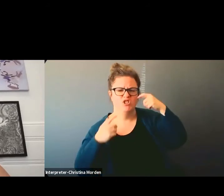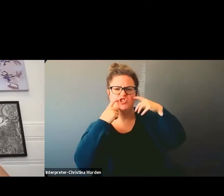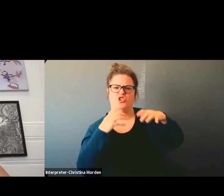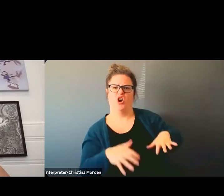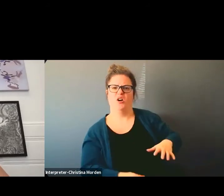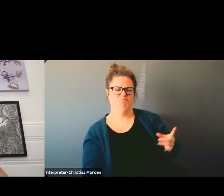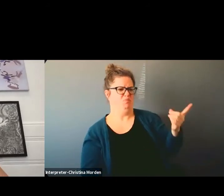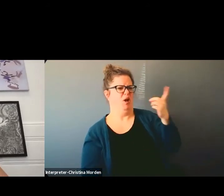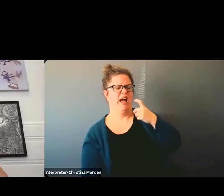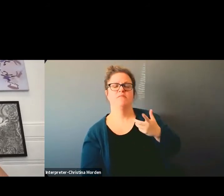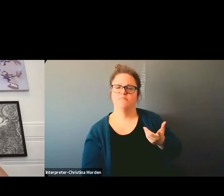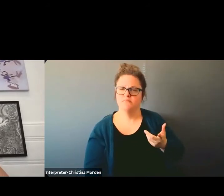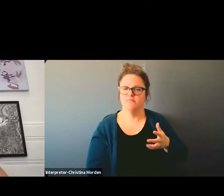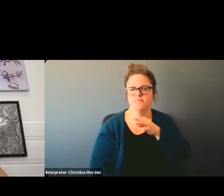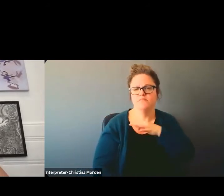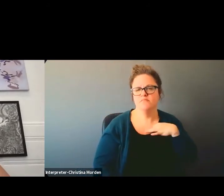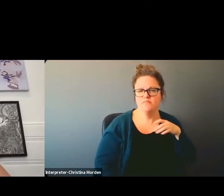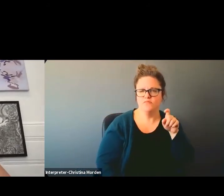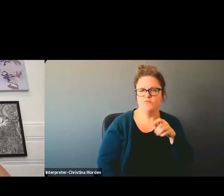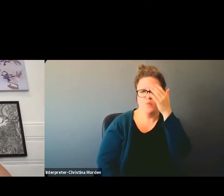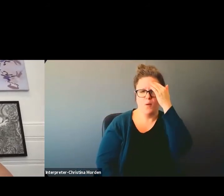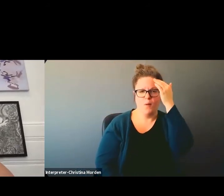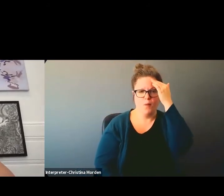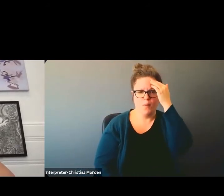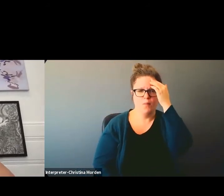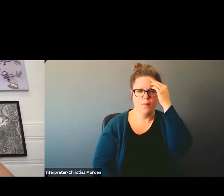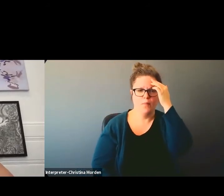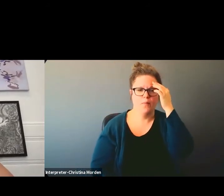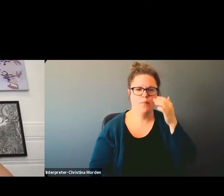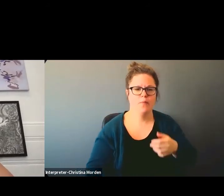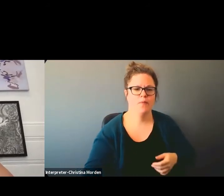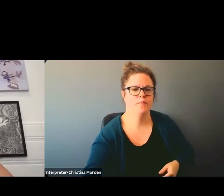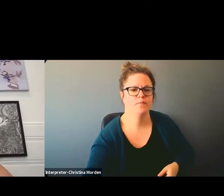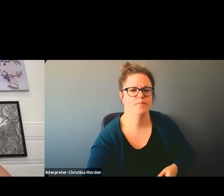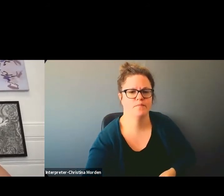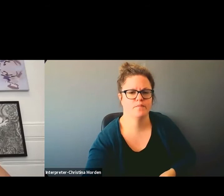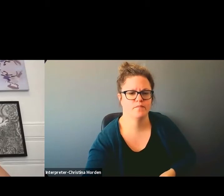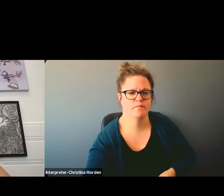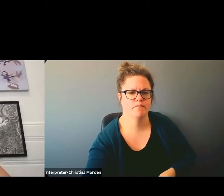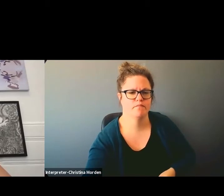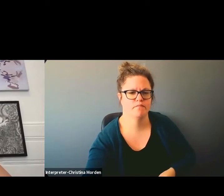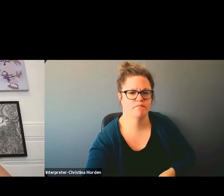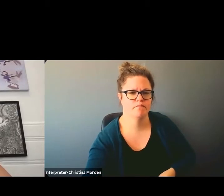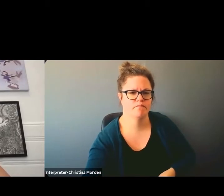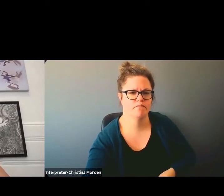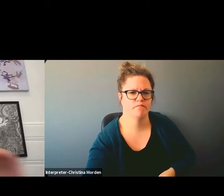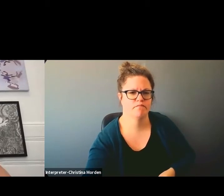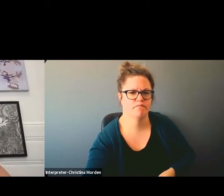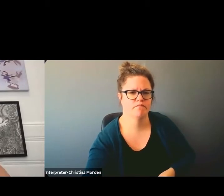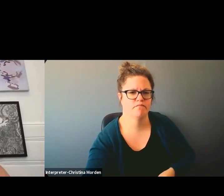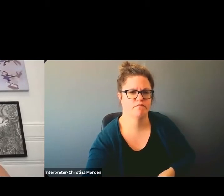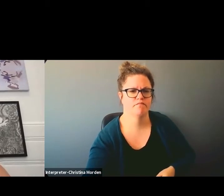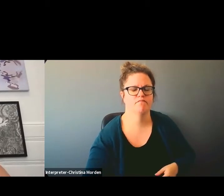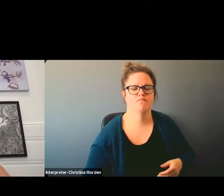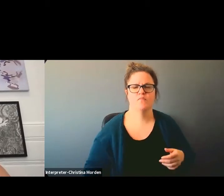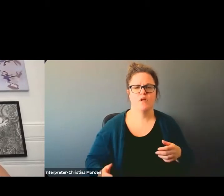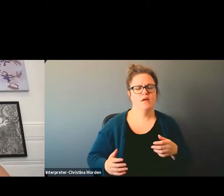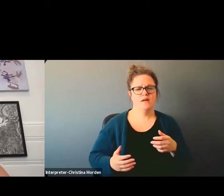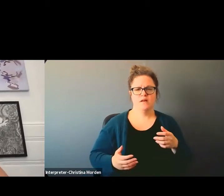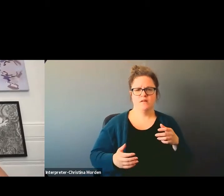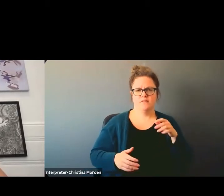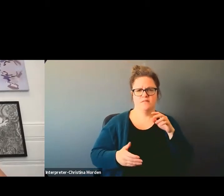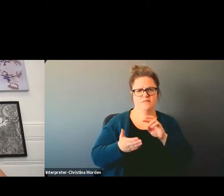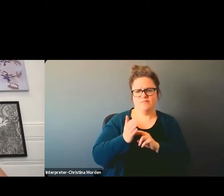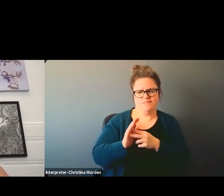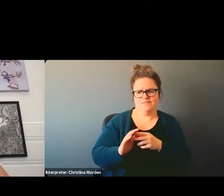someone's asking them this advice. That's a really clear way to make the caller feel as though they are not welcome in your